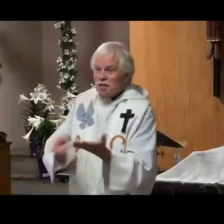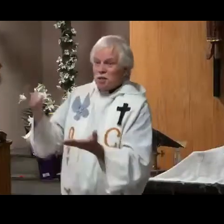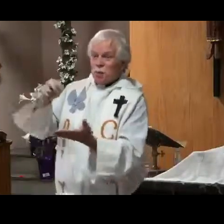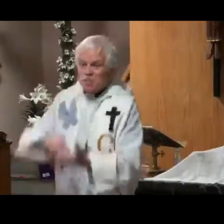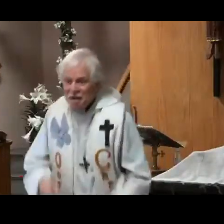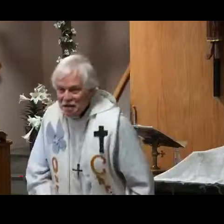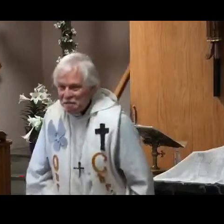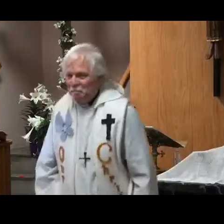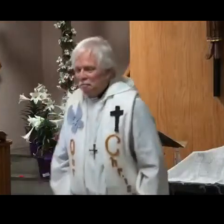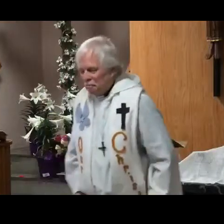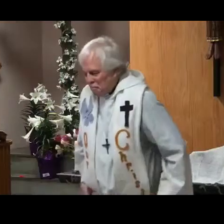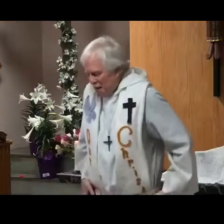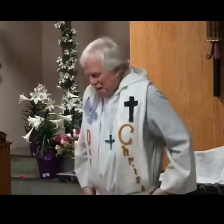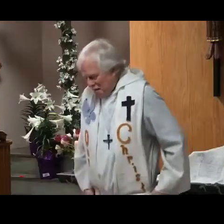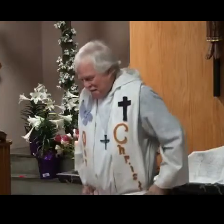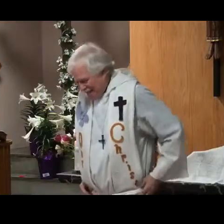Jesus is risen.